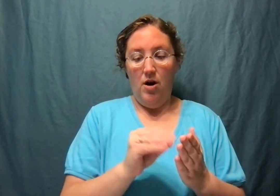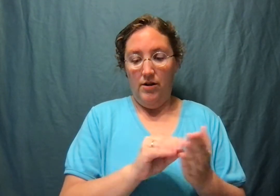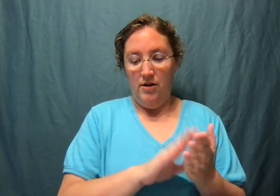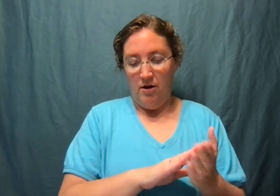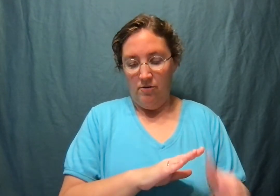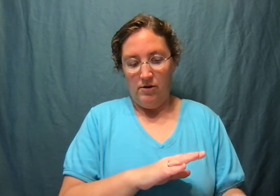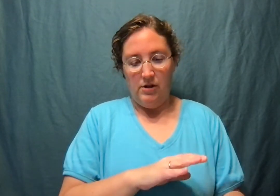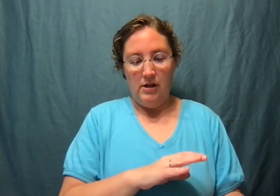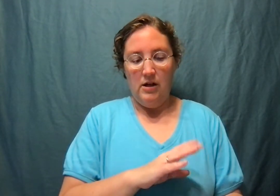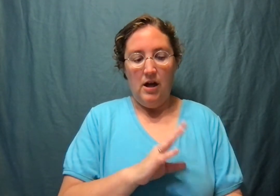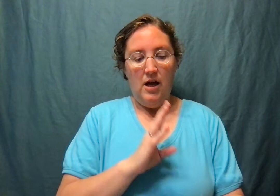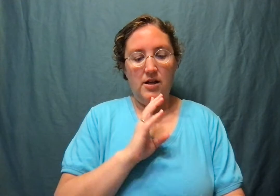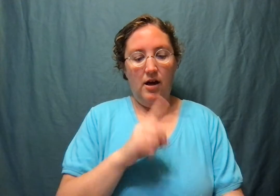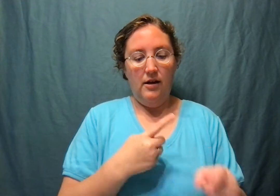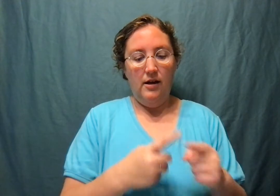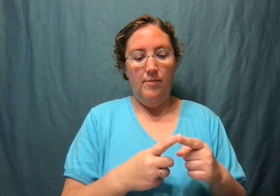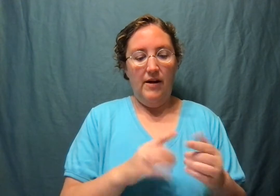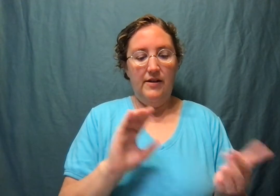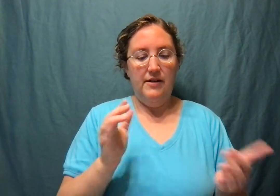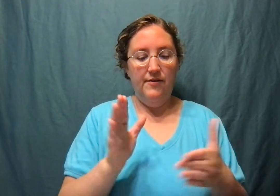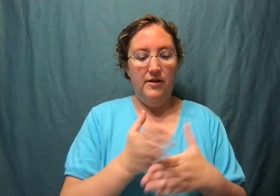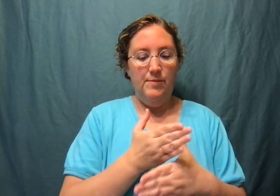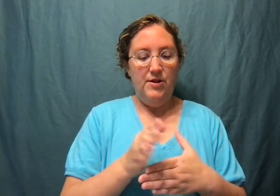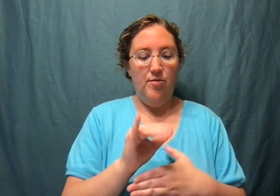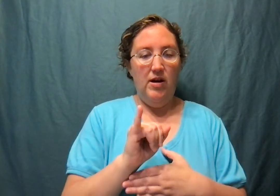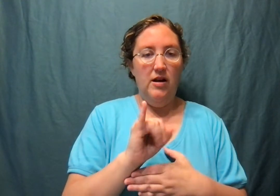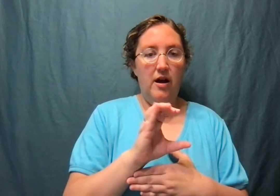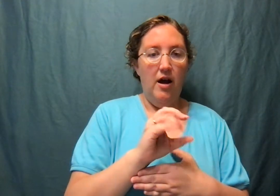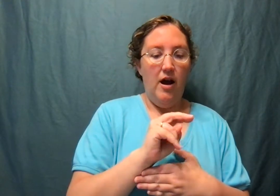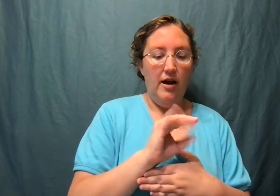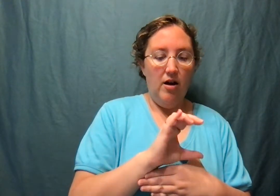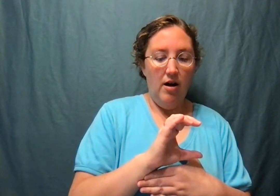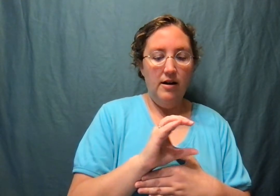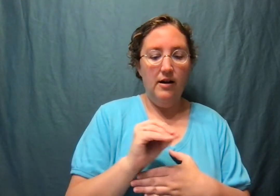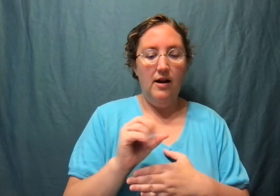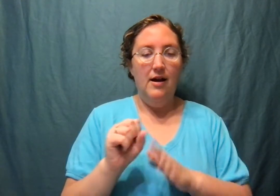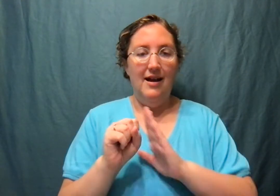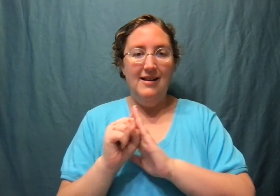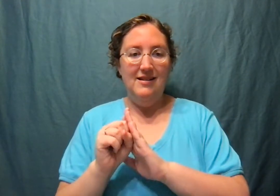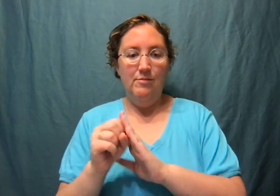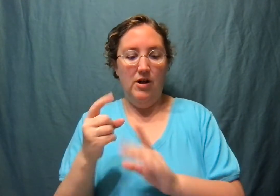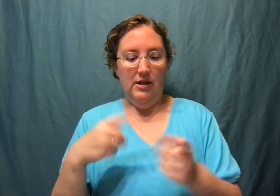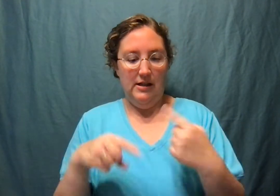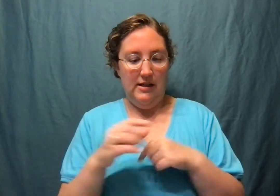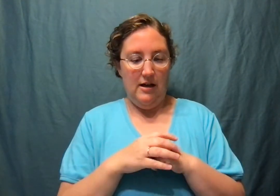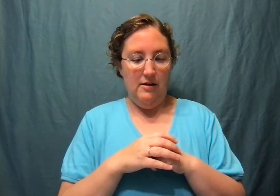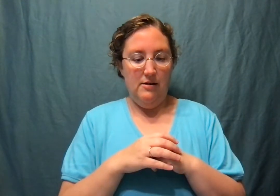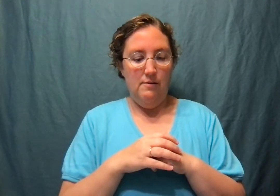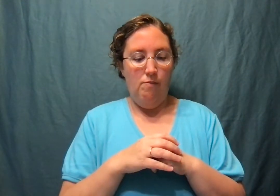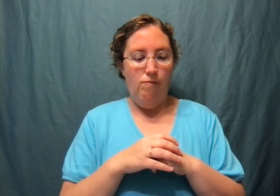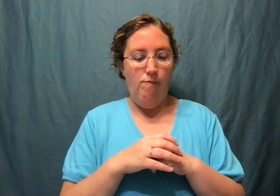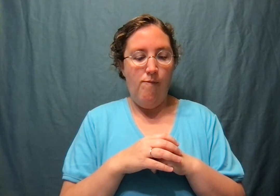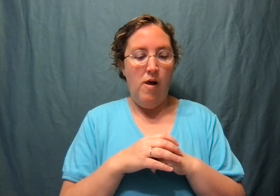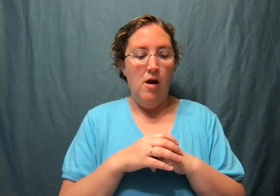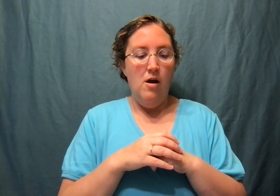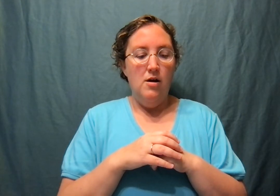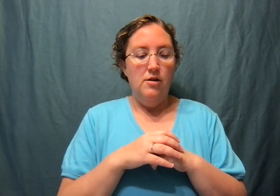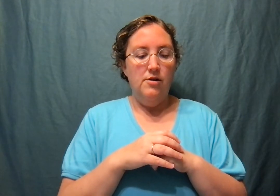the notes talking about the difference between iconic and symbolic signs.